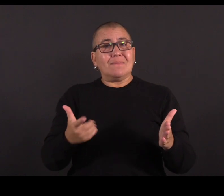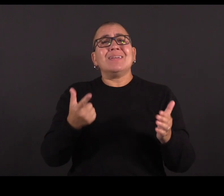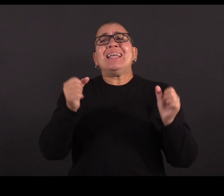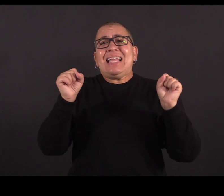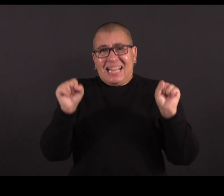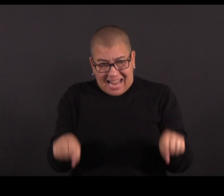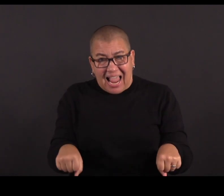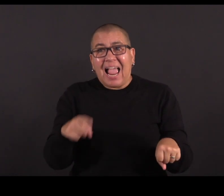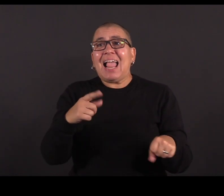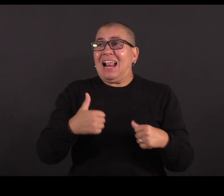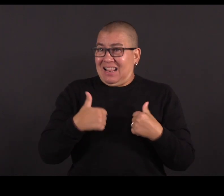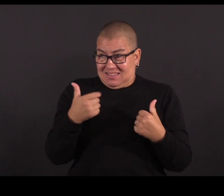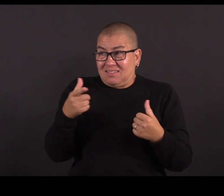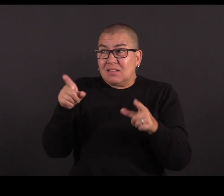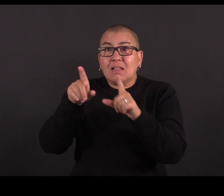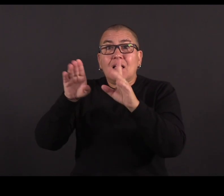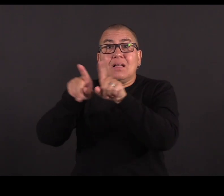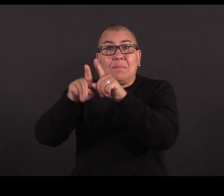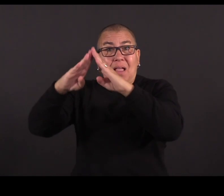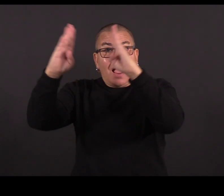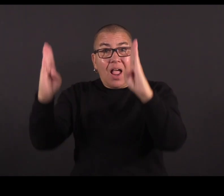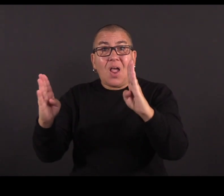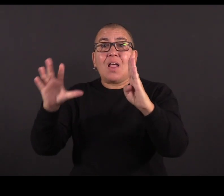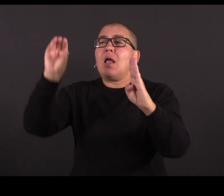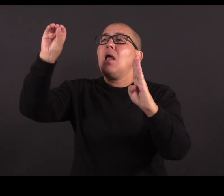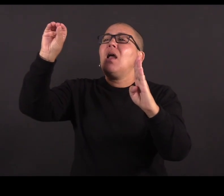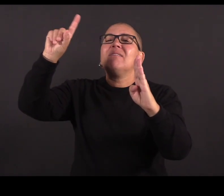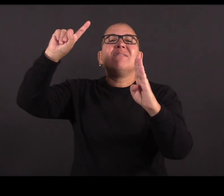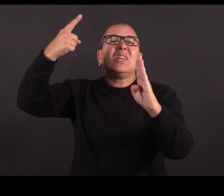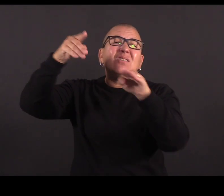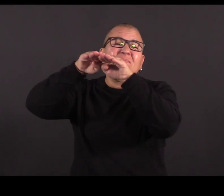same complex, or another complex if applicable.